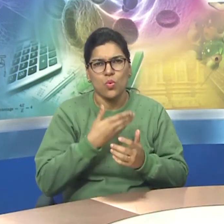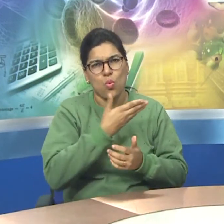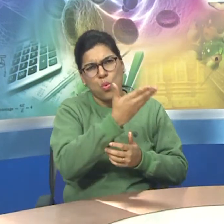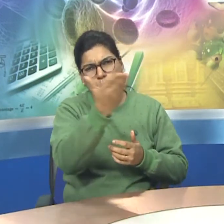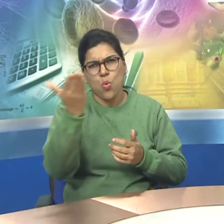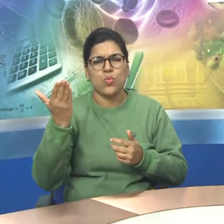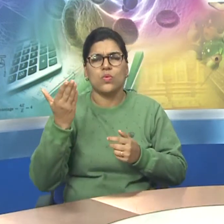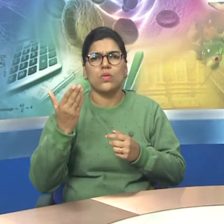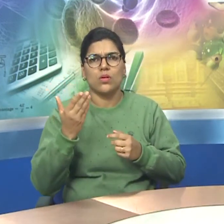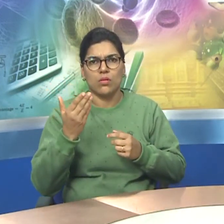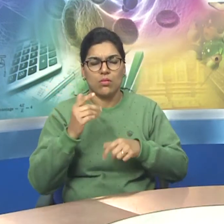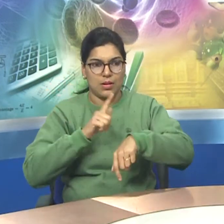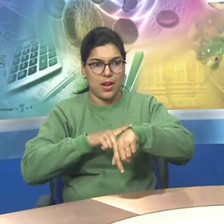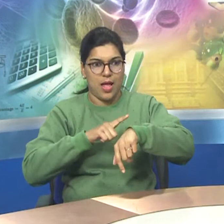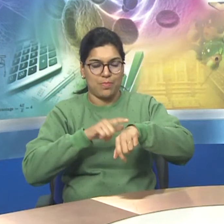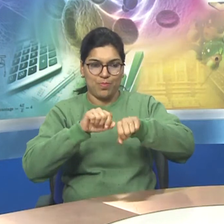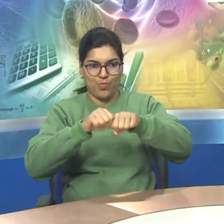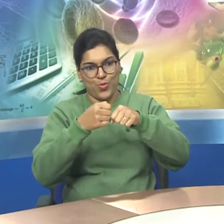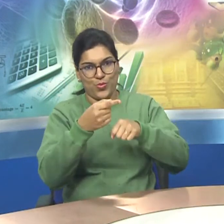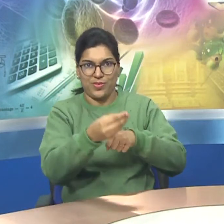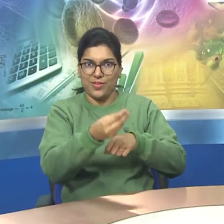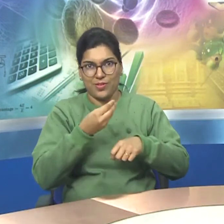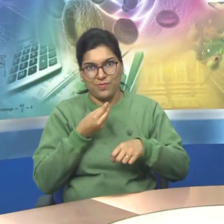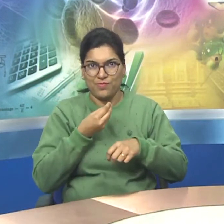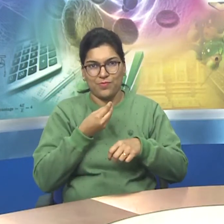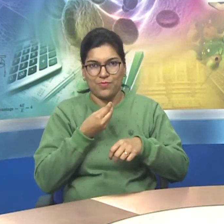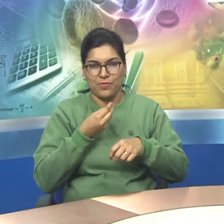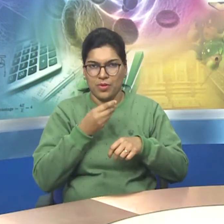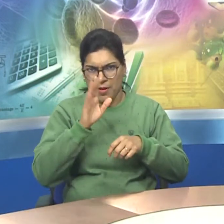Now there is a question which is related to the poem.